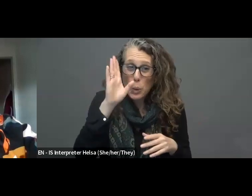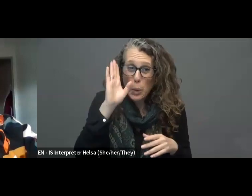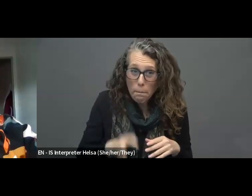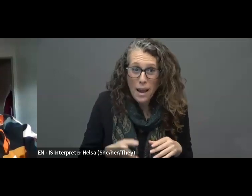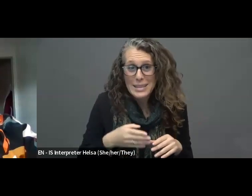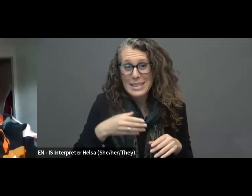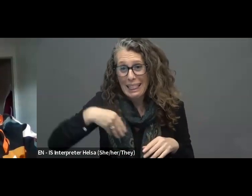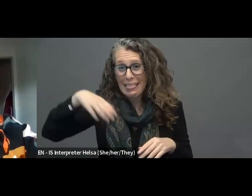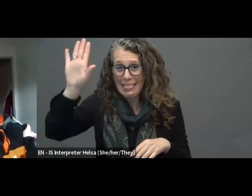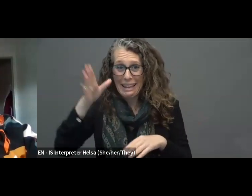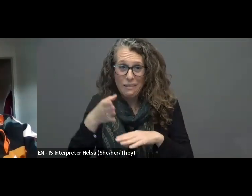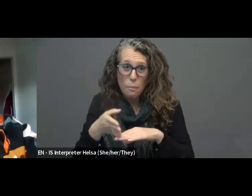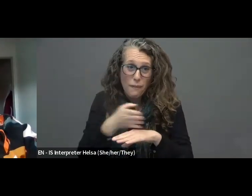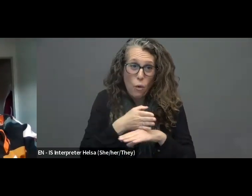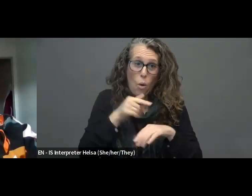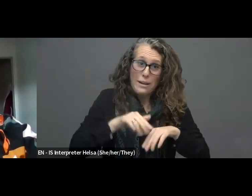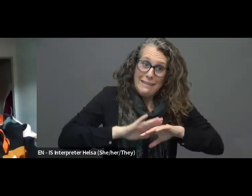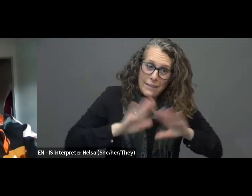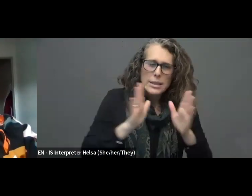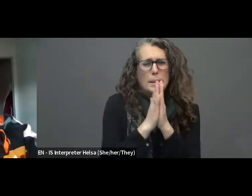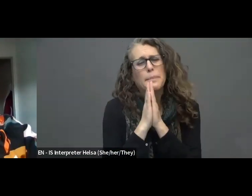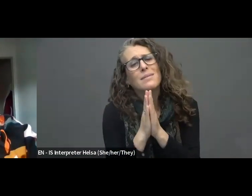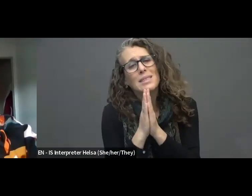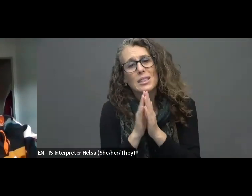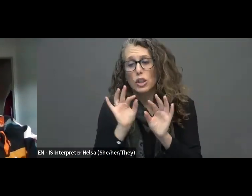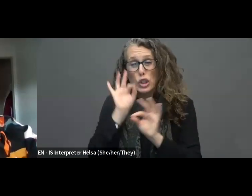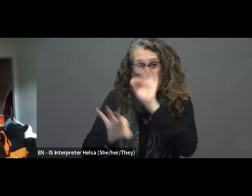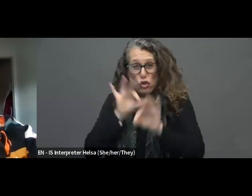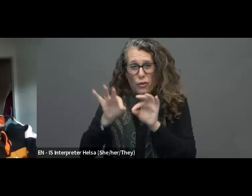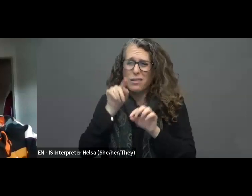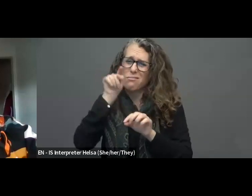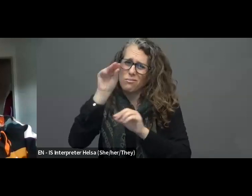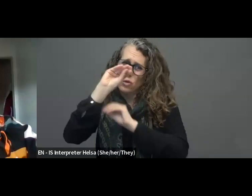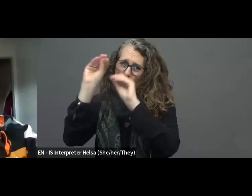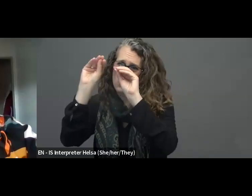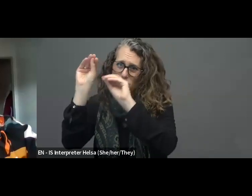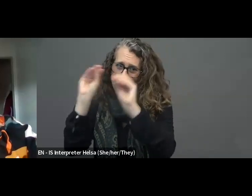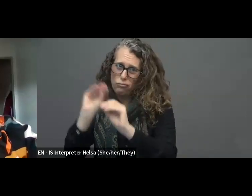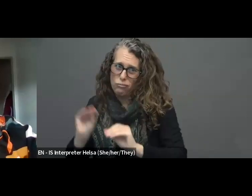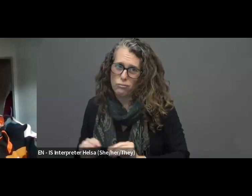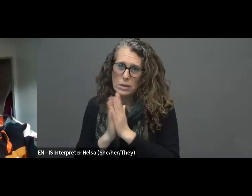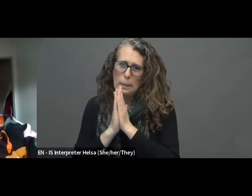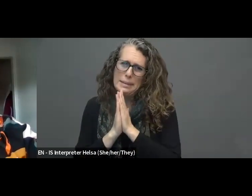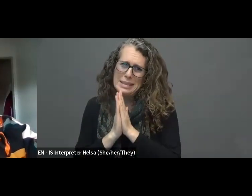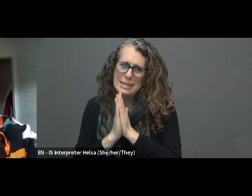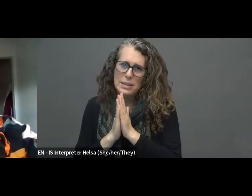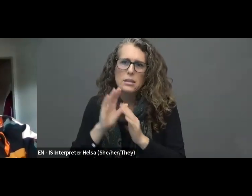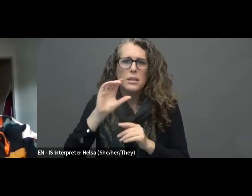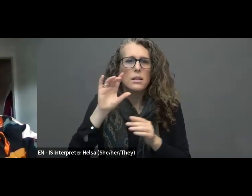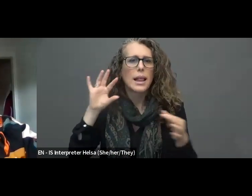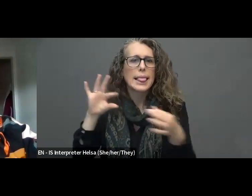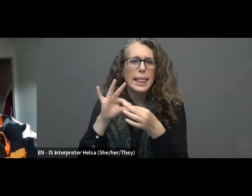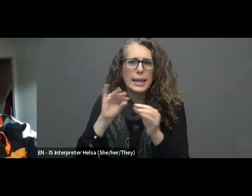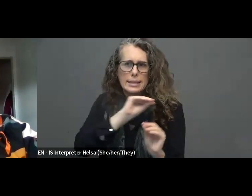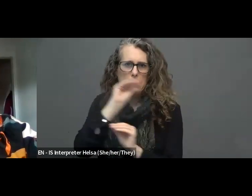time, please remember to fill in our survey. I will leave the link in the chat area in a